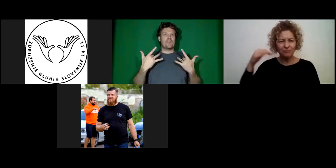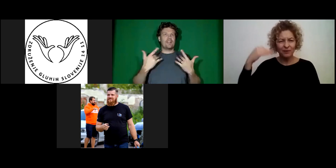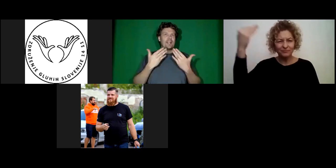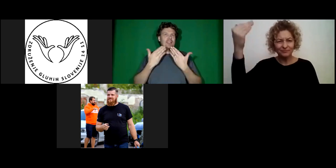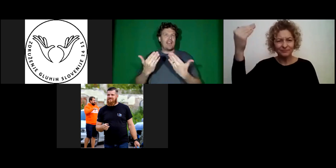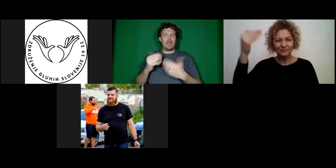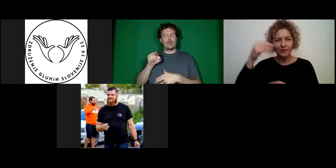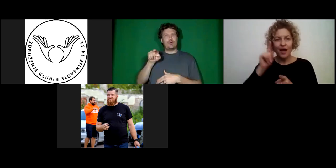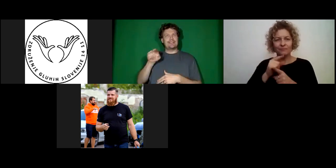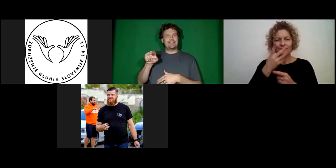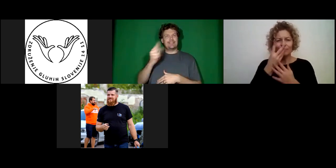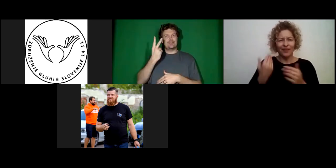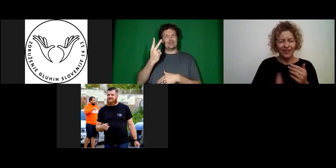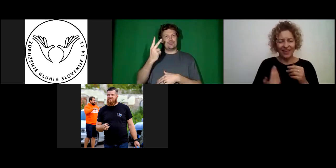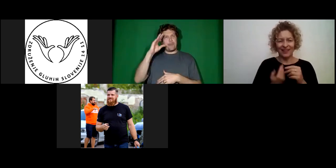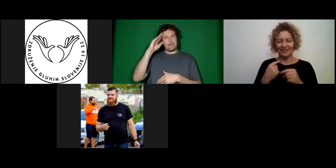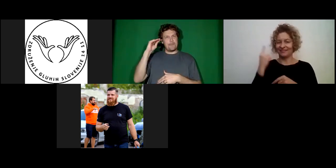another team, but